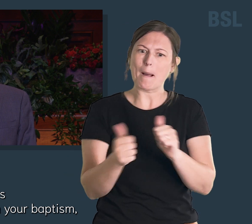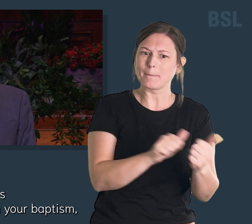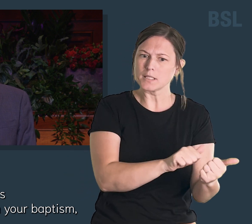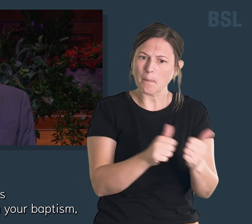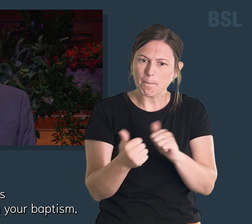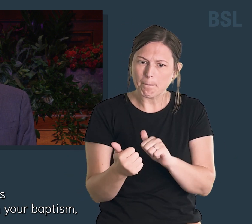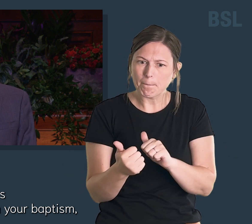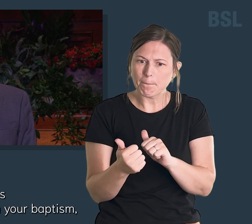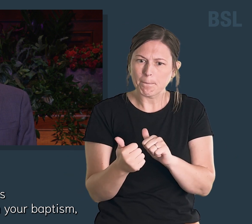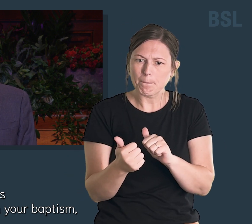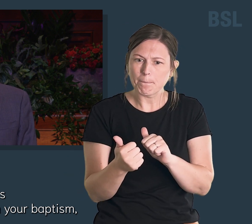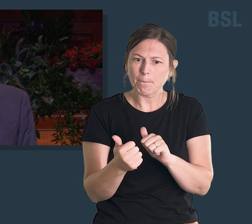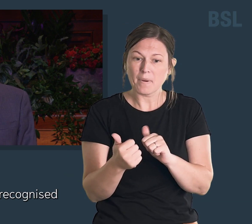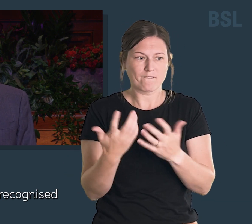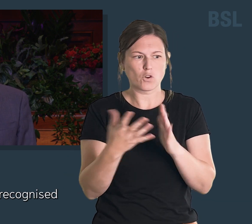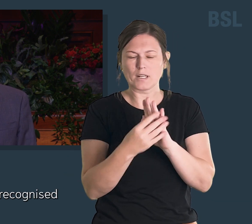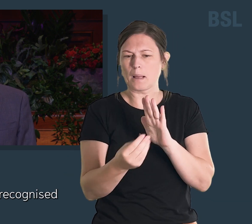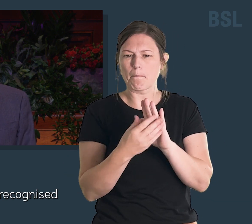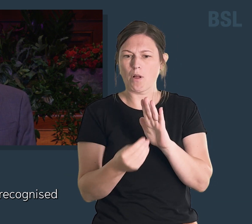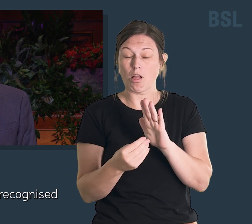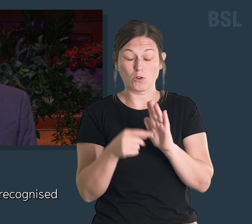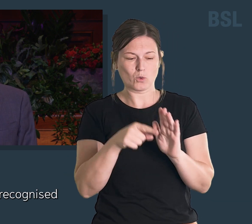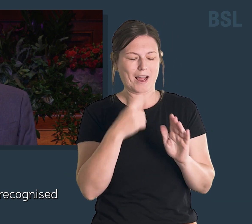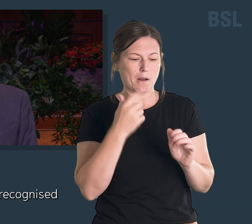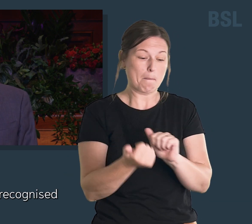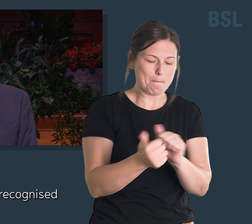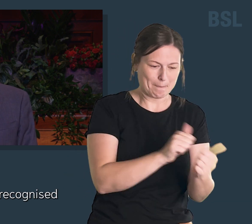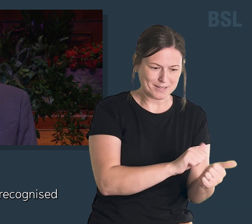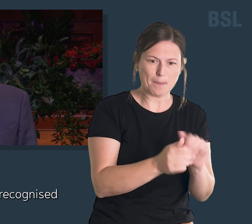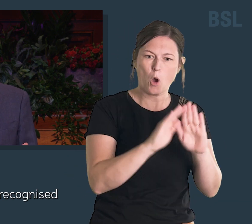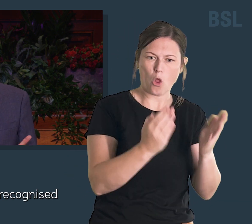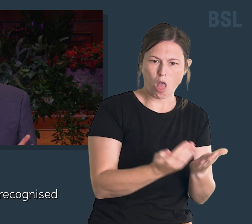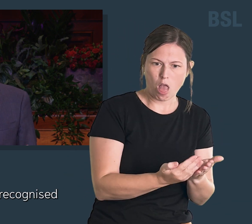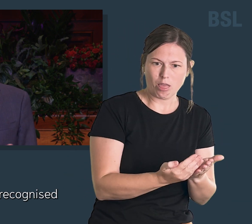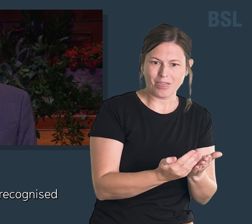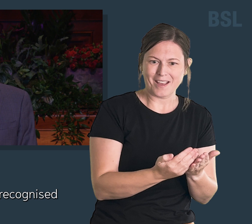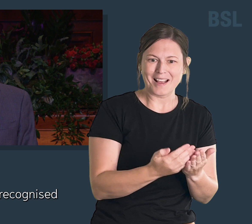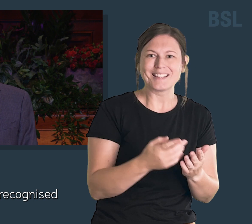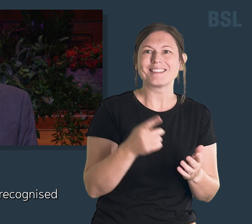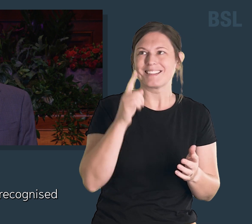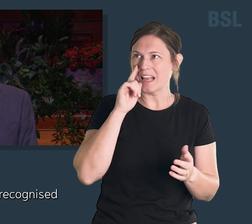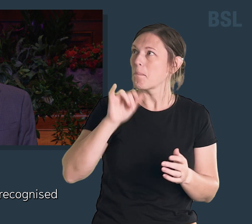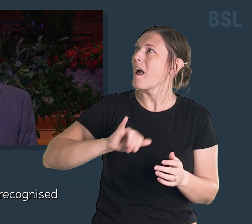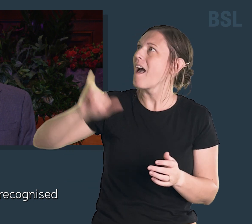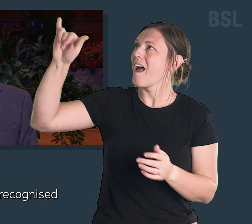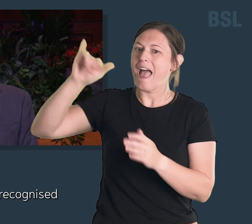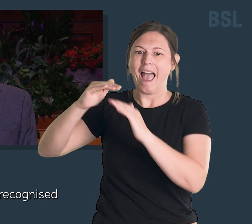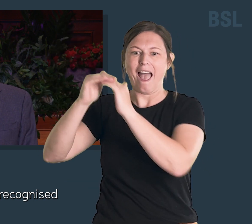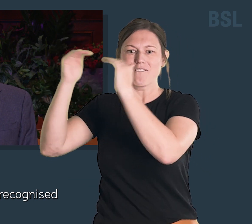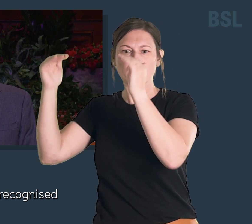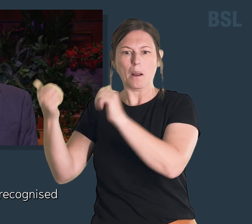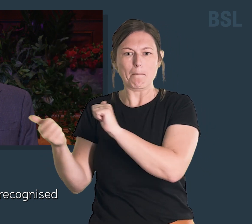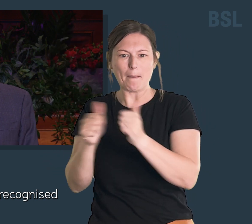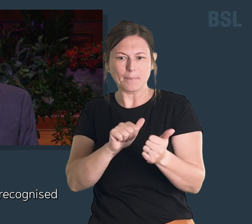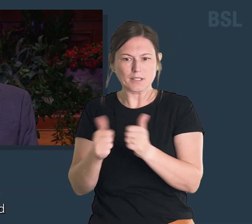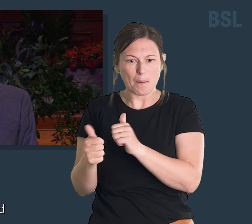upon your baptism, for example, so that it is recognized here and in heaven.